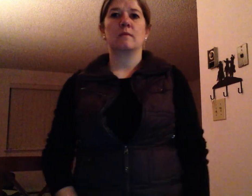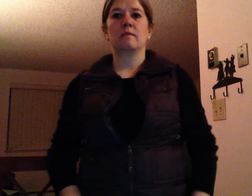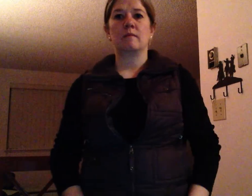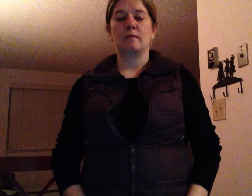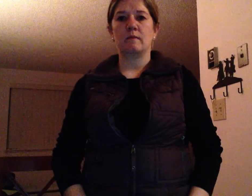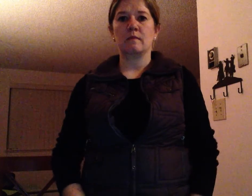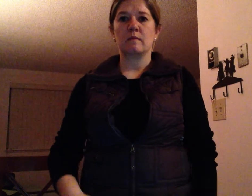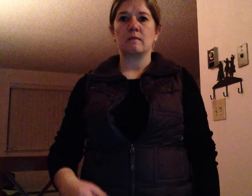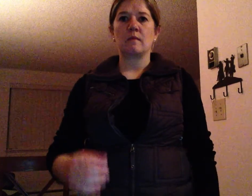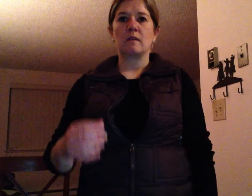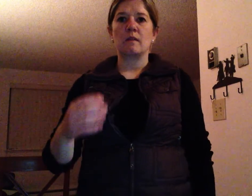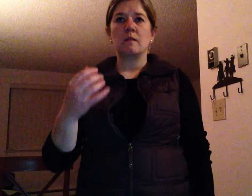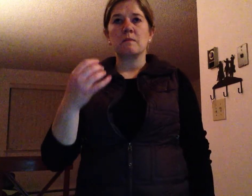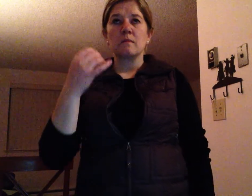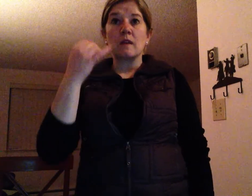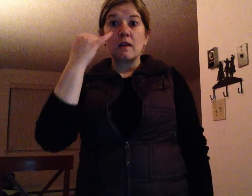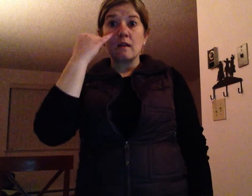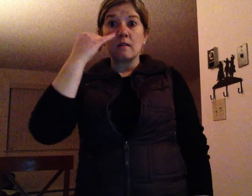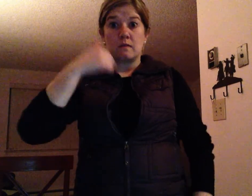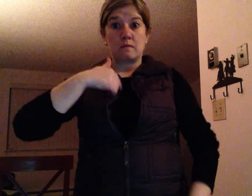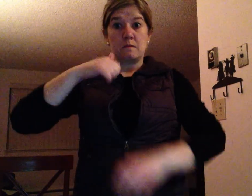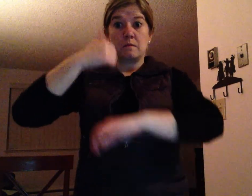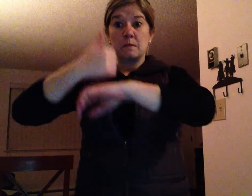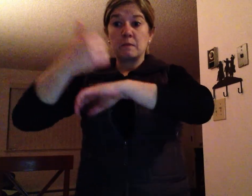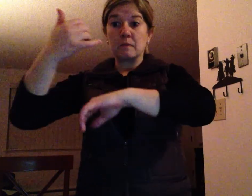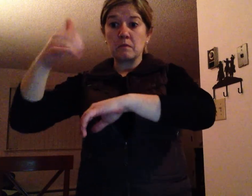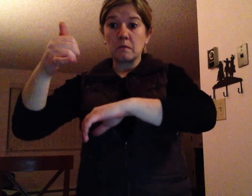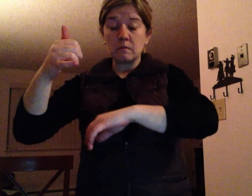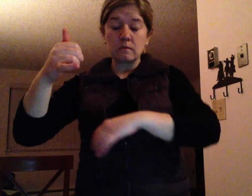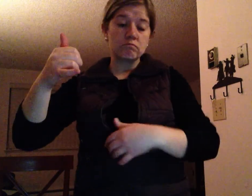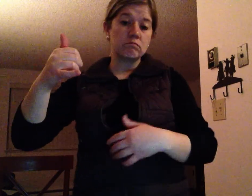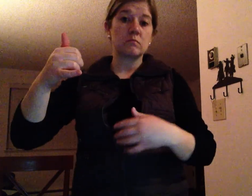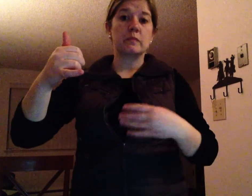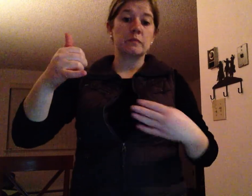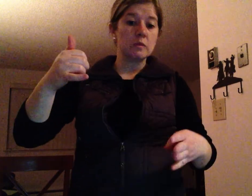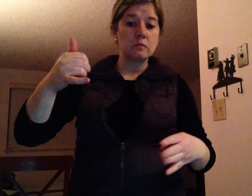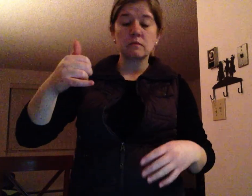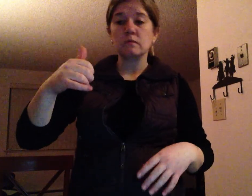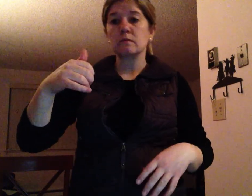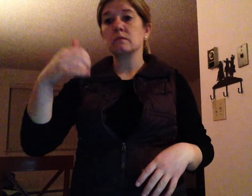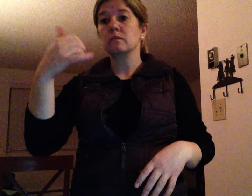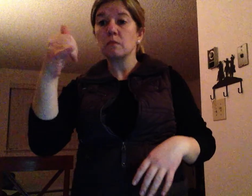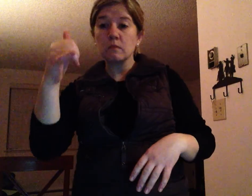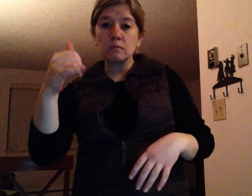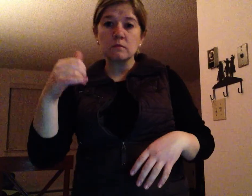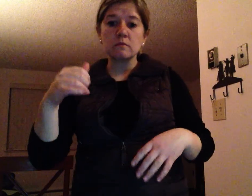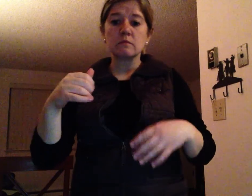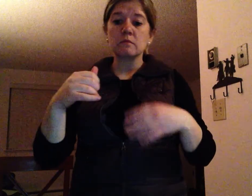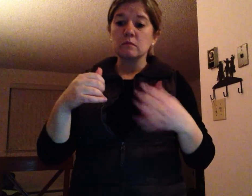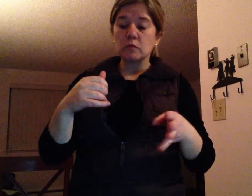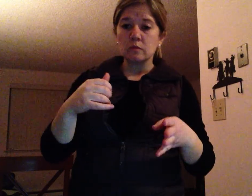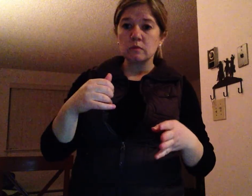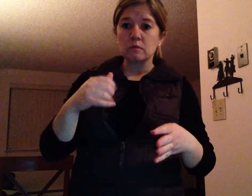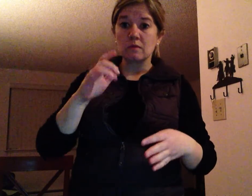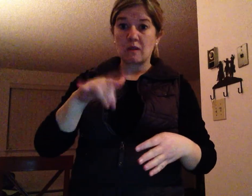So if I did yellow, and then I did blue, and then I did yellow, and then I did blue, do I have a pattern?